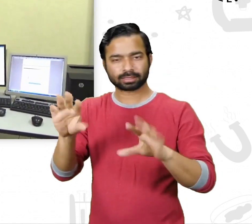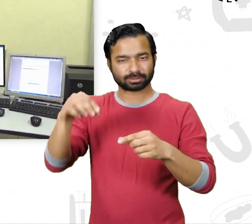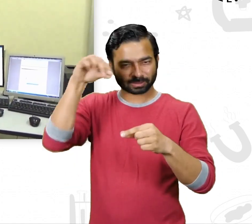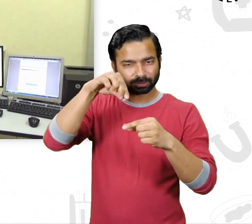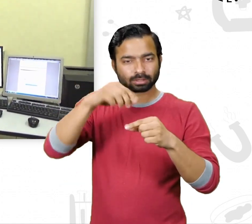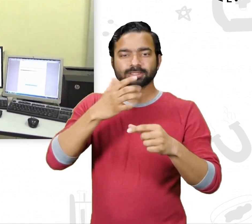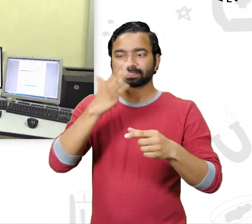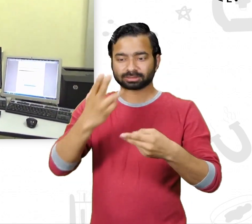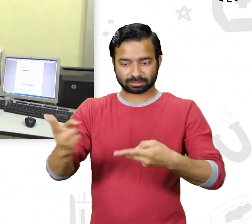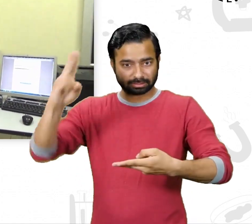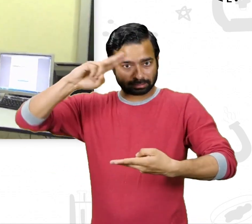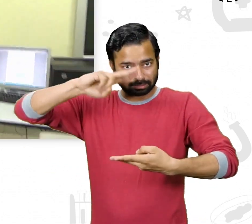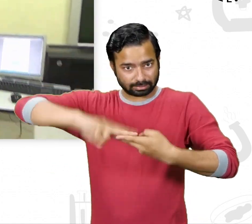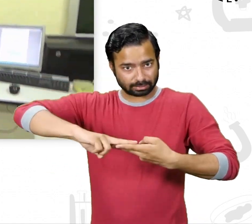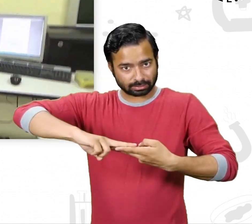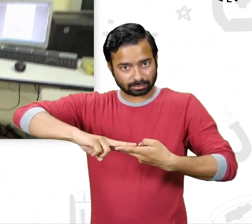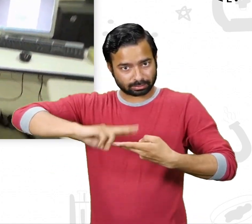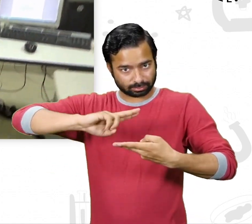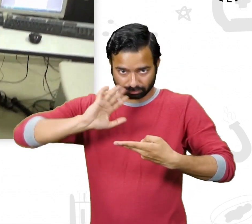the specimen